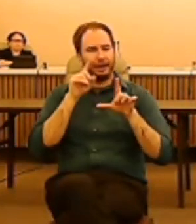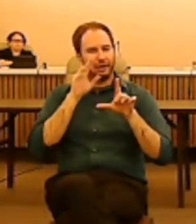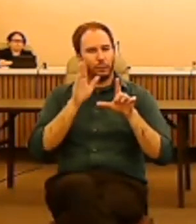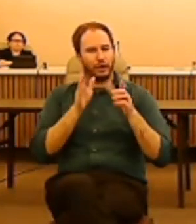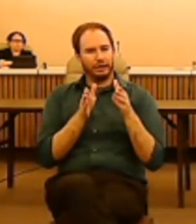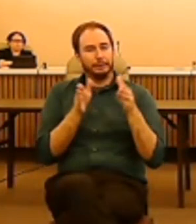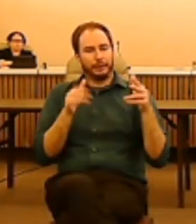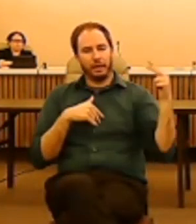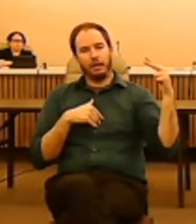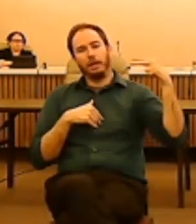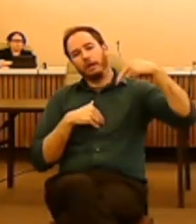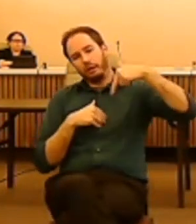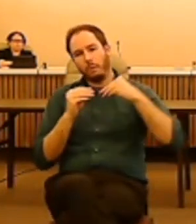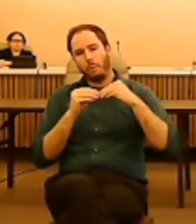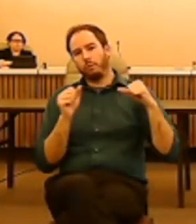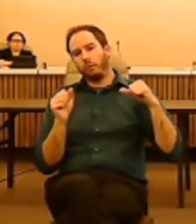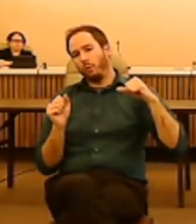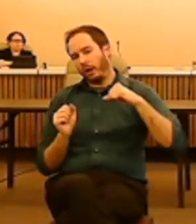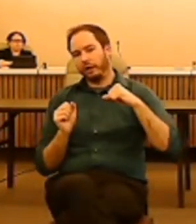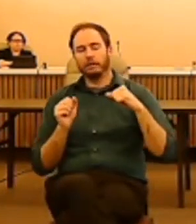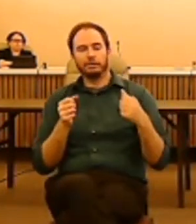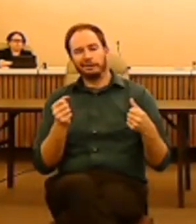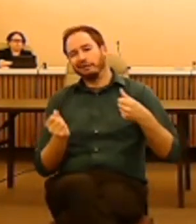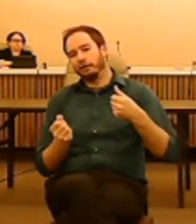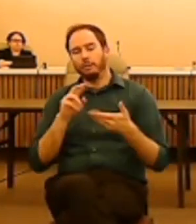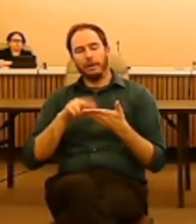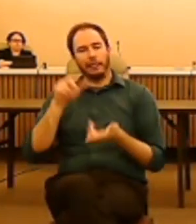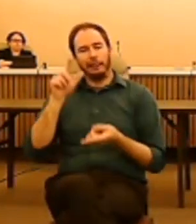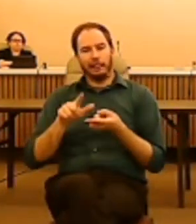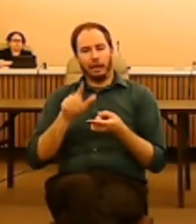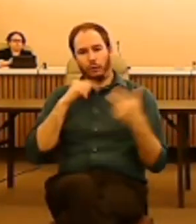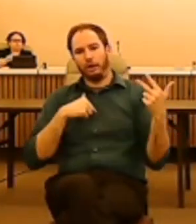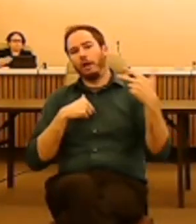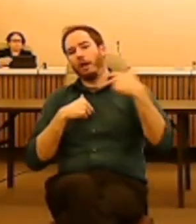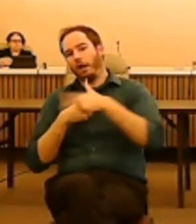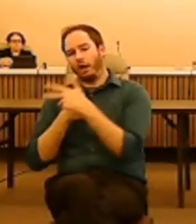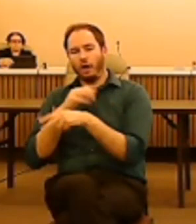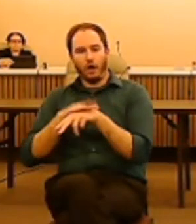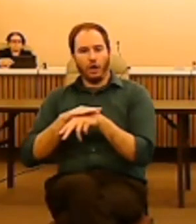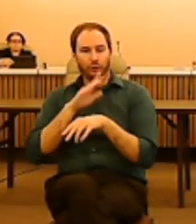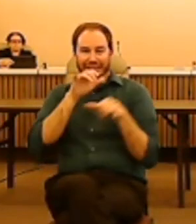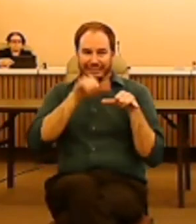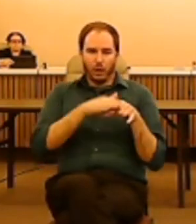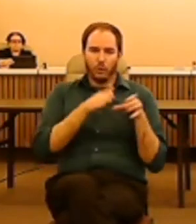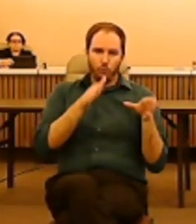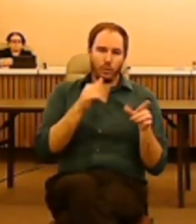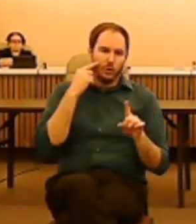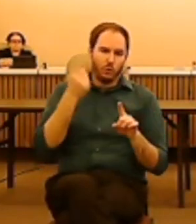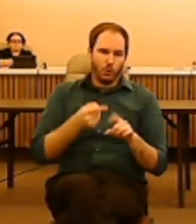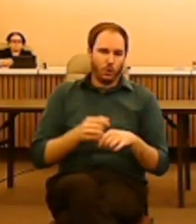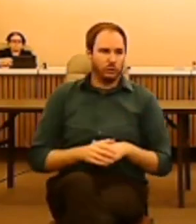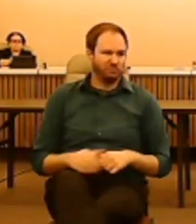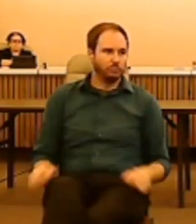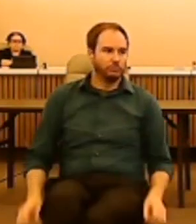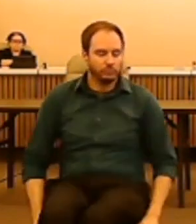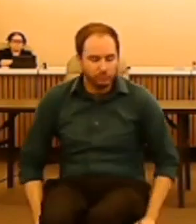expanding that turn radius so that less people go off the pavement, for lack of a better way to put it. But one last